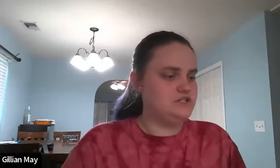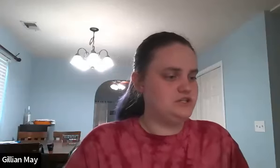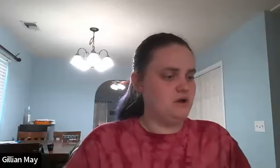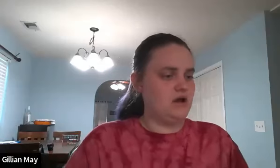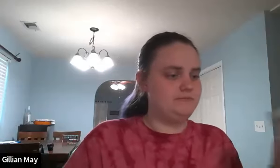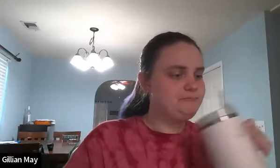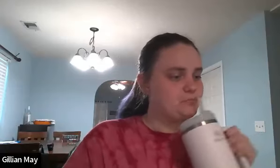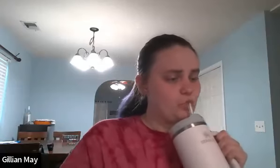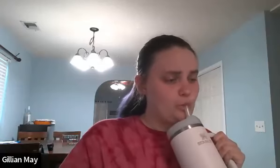to